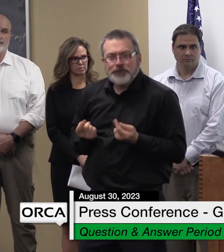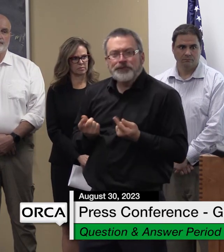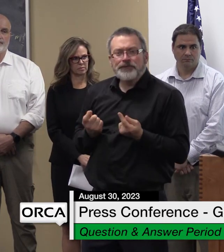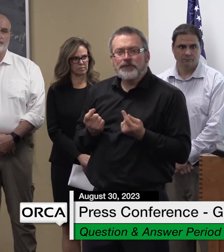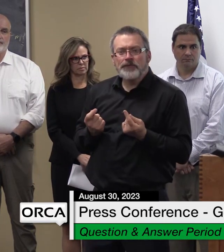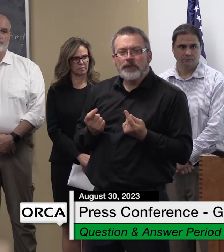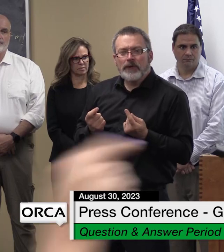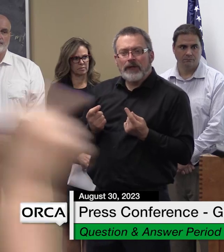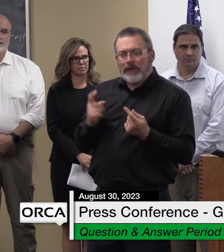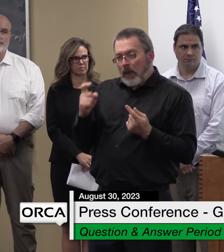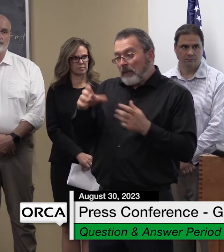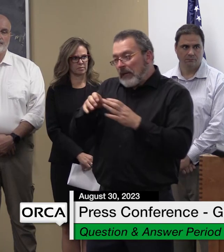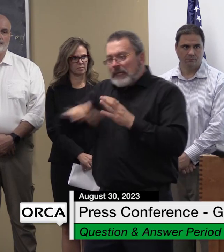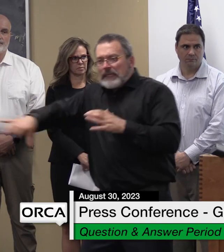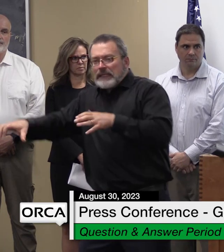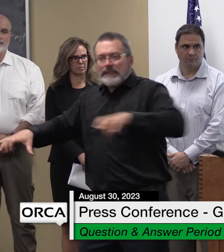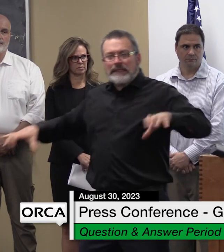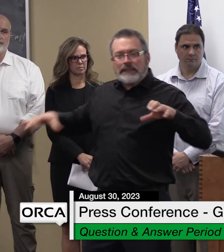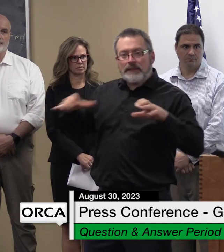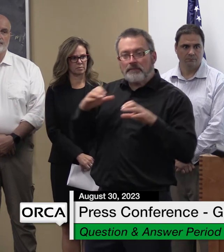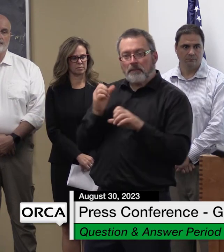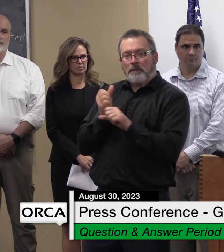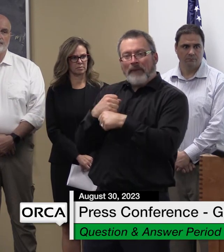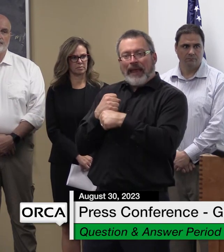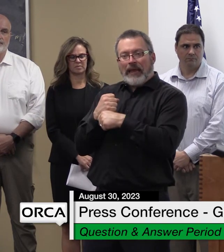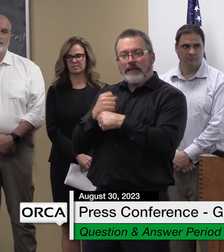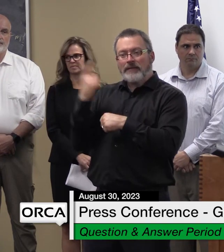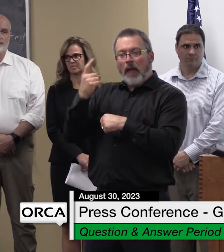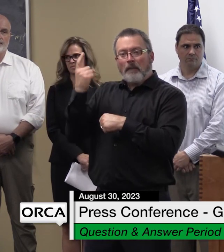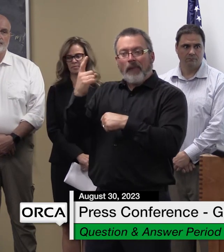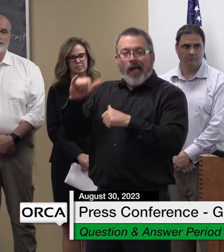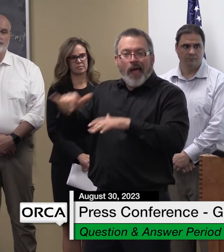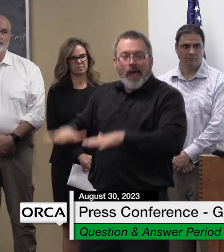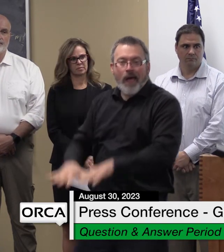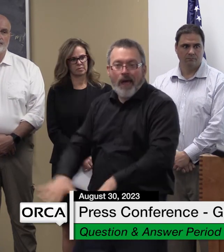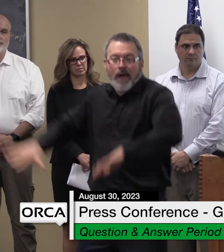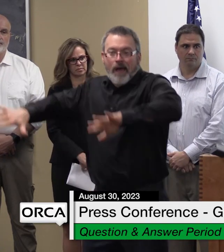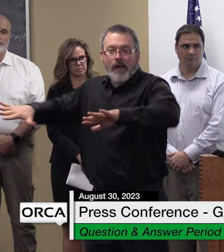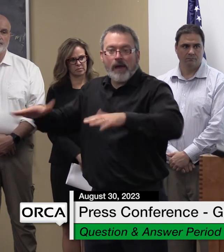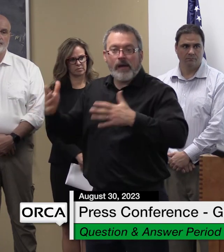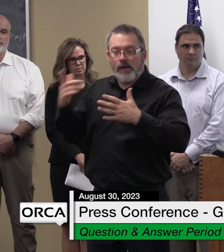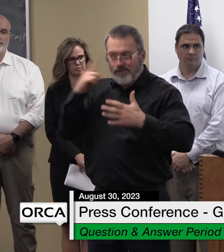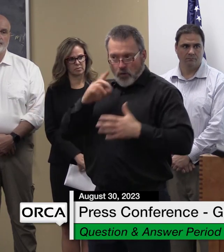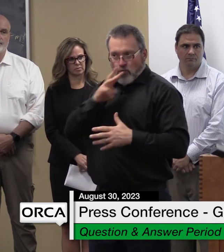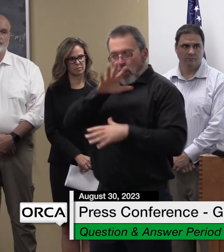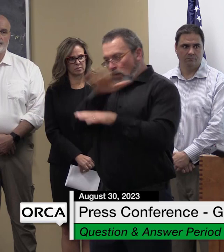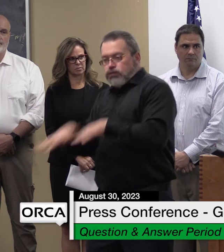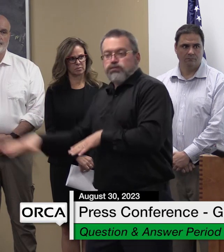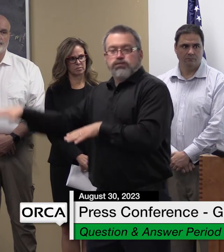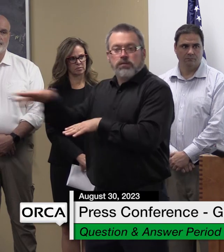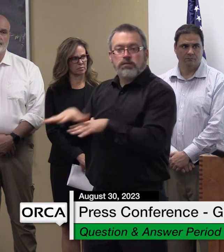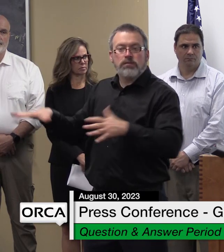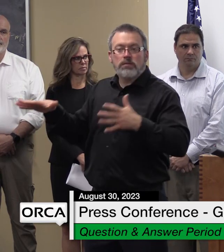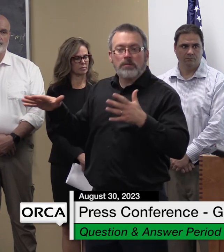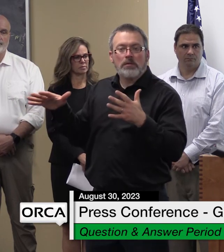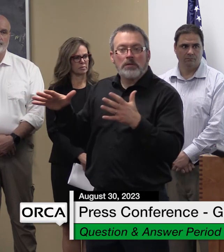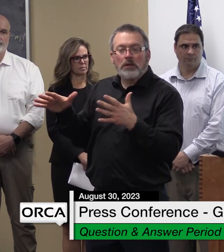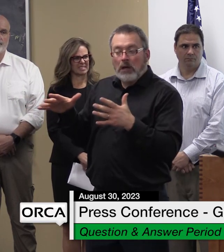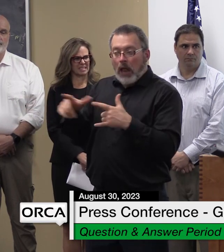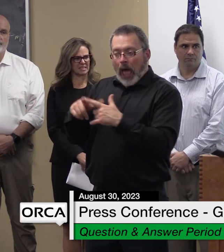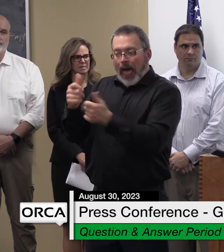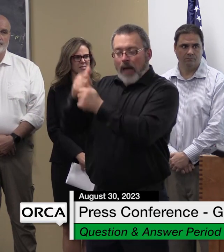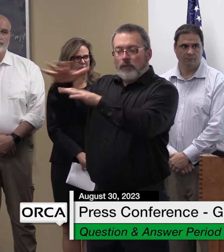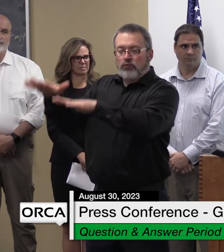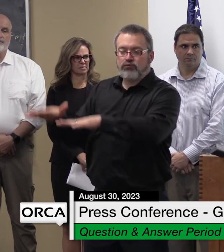areas and create capacity for the stormwater to at least stay in one